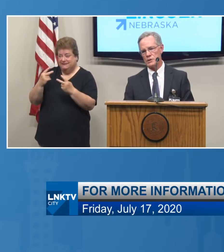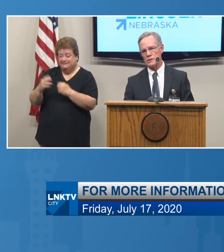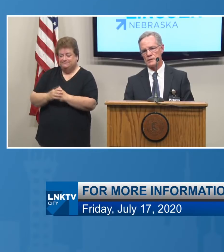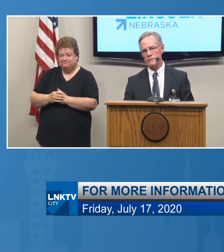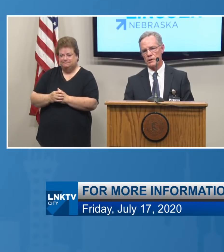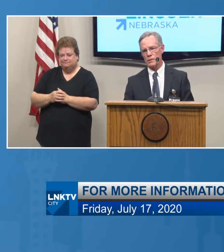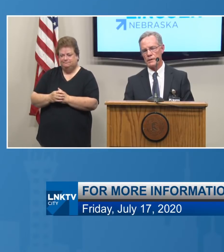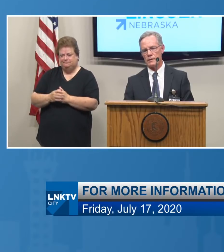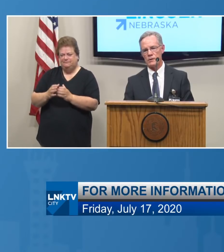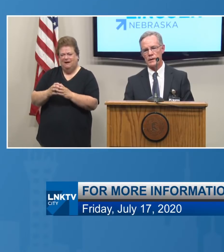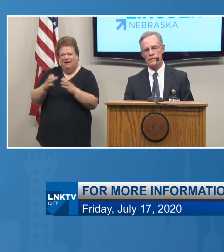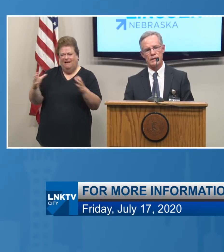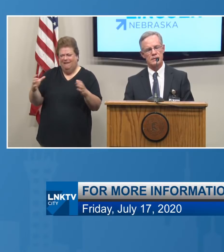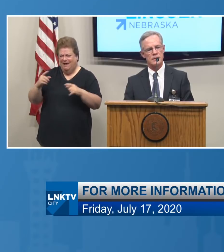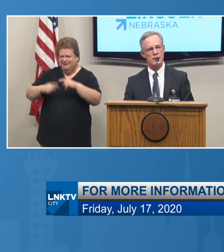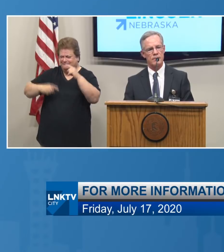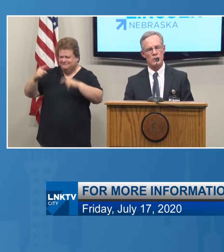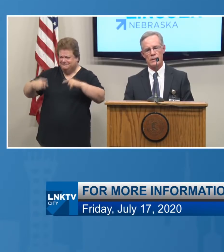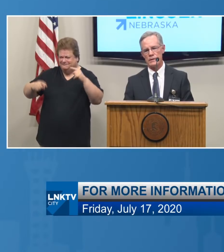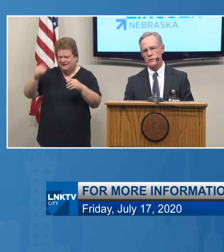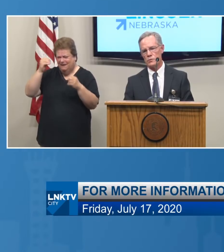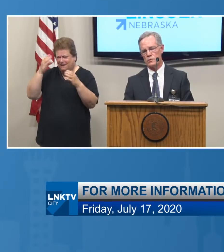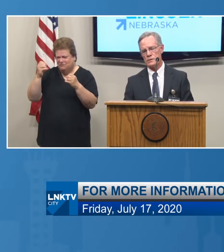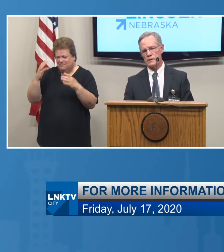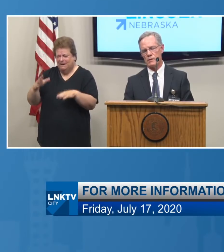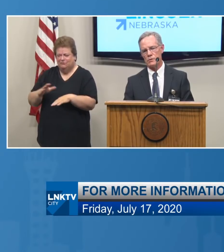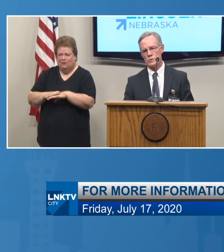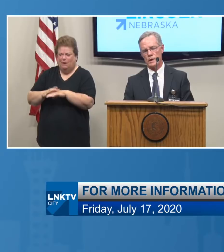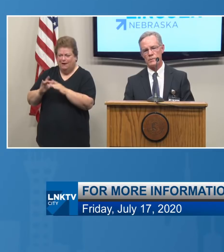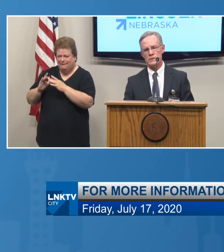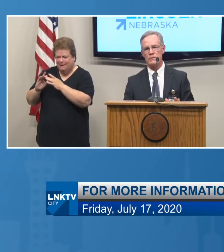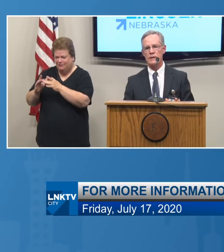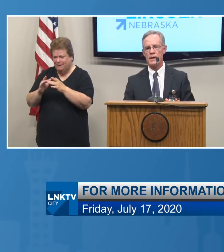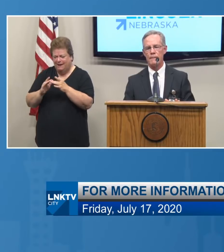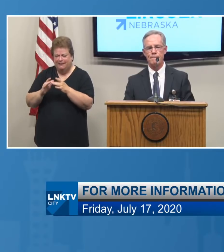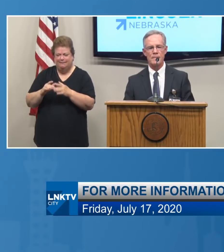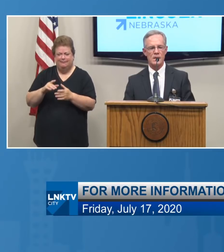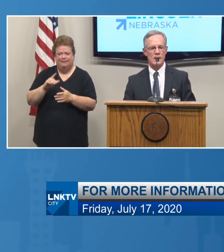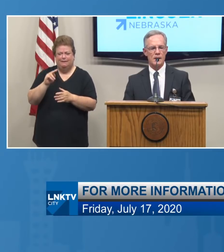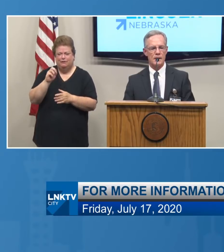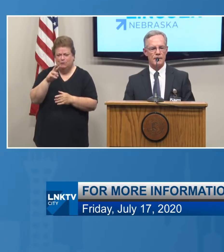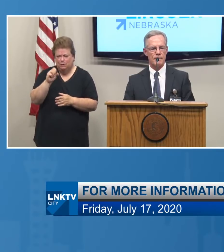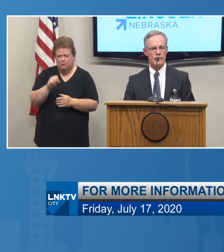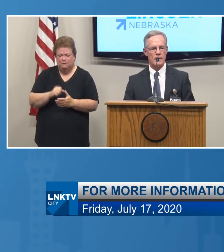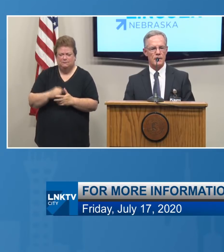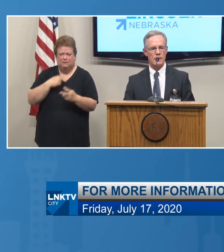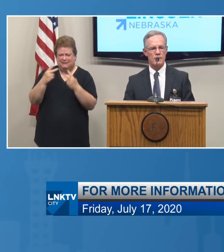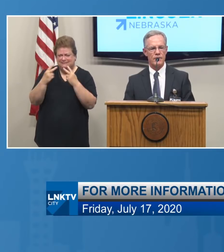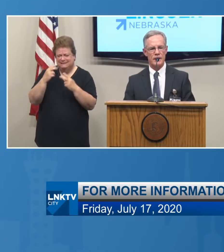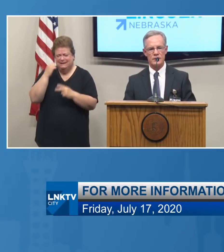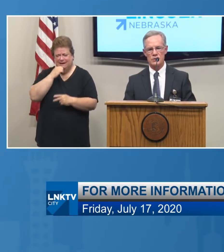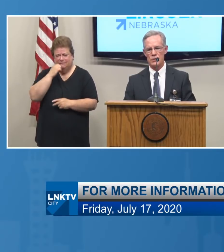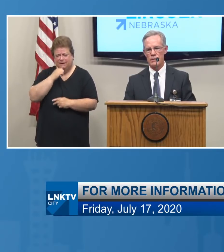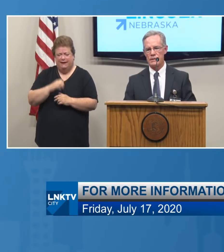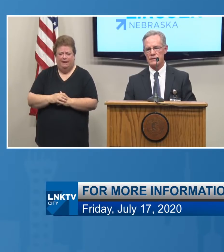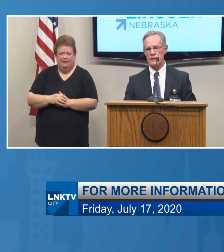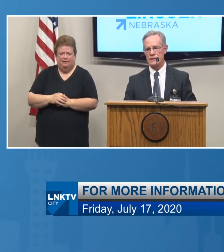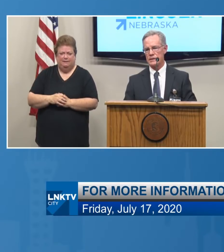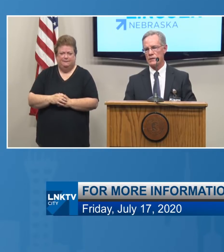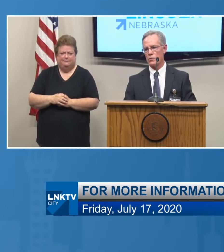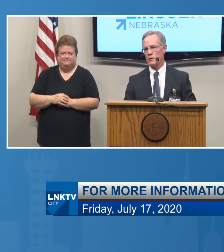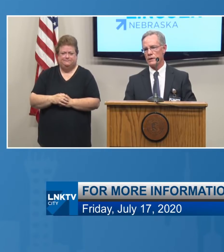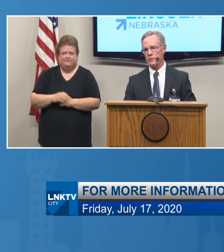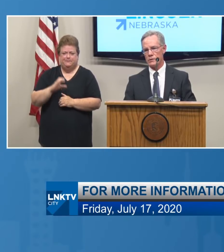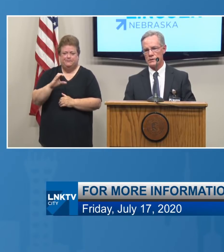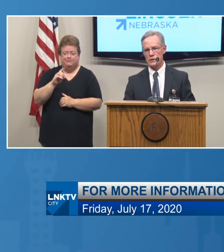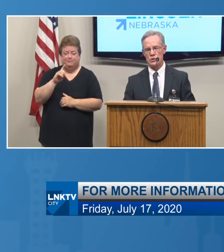of information that's available on the internet, that's available on the news, our newspapers every day. The fact is, though, that the